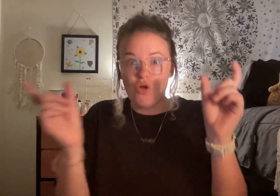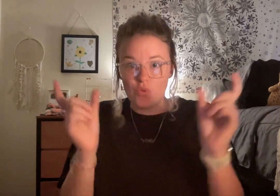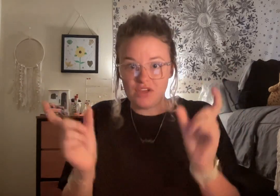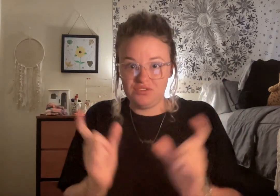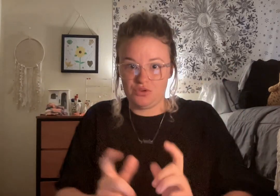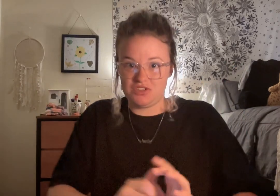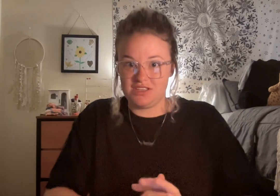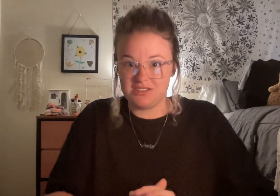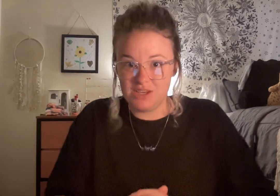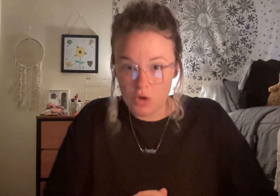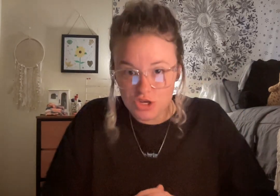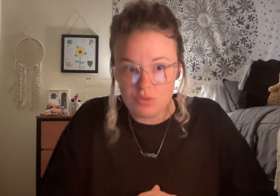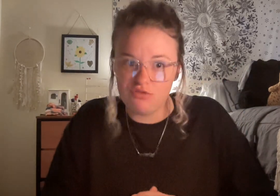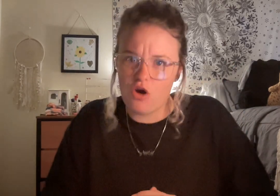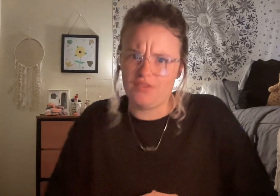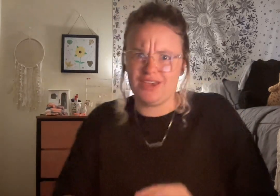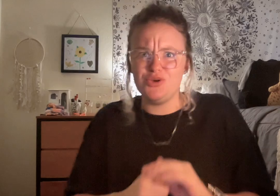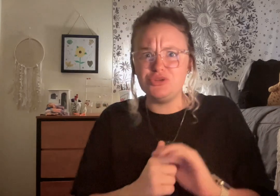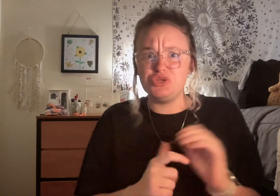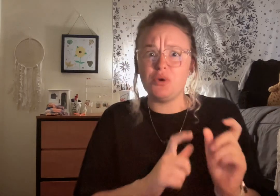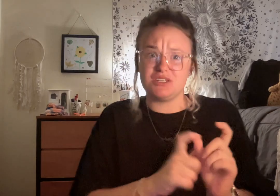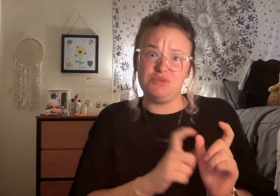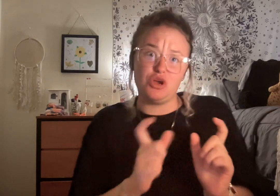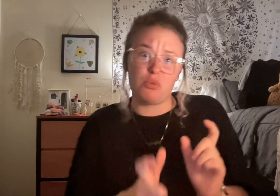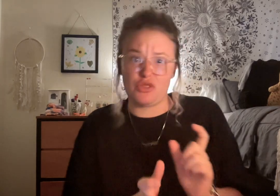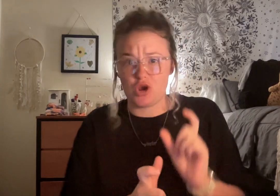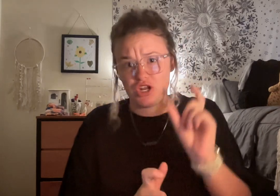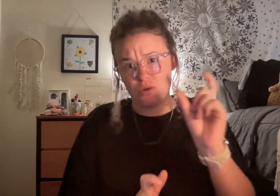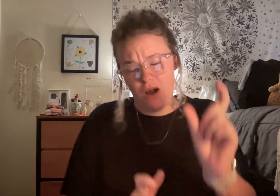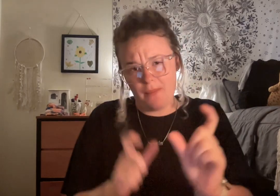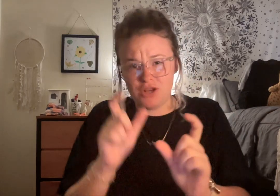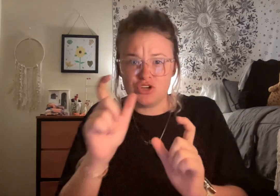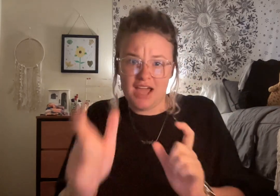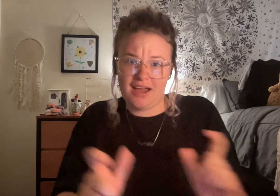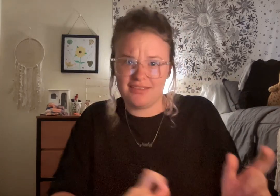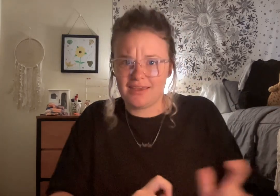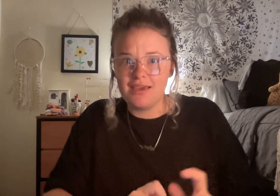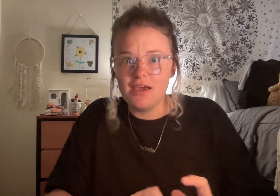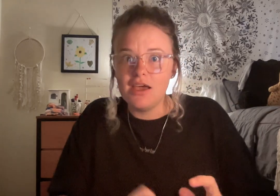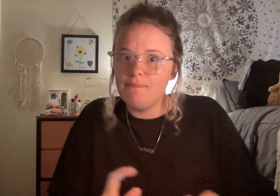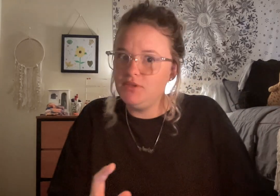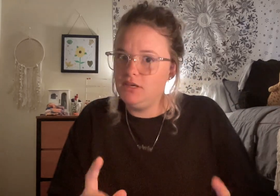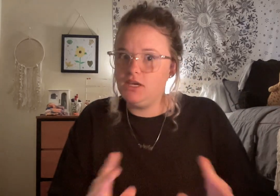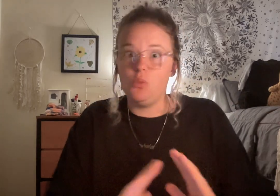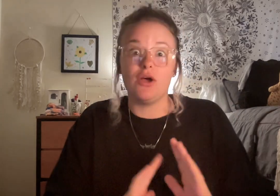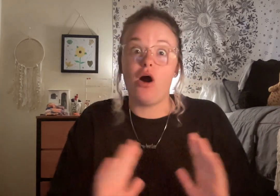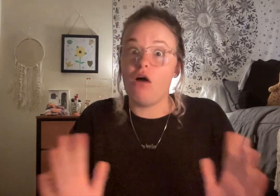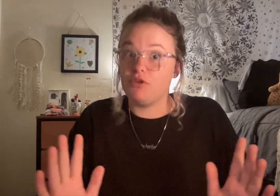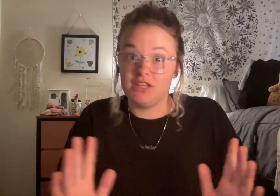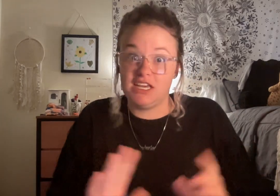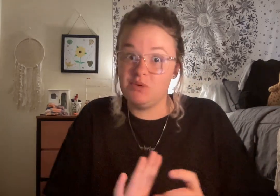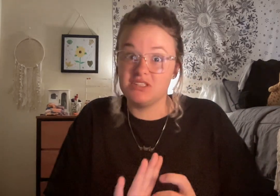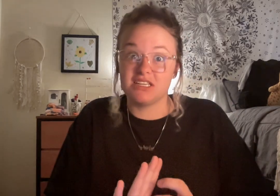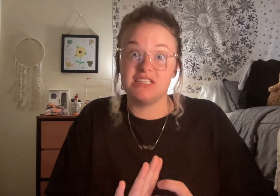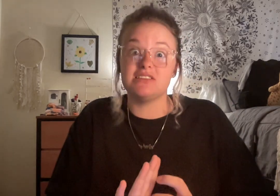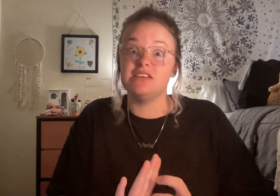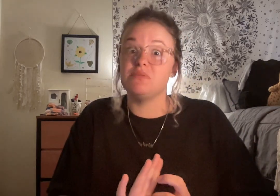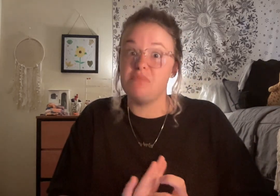the wrestlers and see where you would fall? And like, who would you want to be your brother and your mom and your dad? And like, he went off with it. He was like, this is